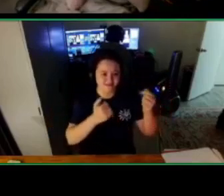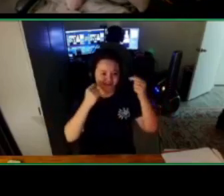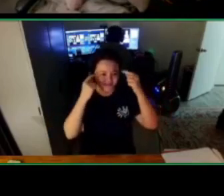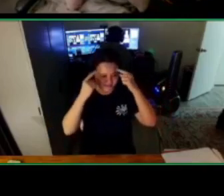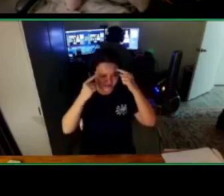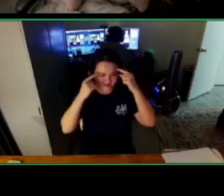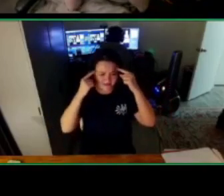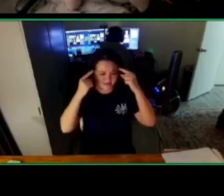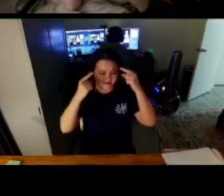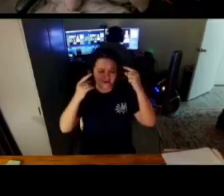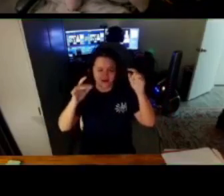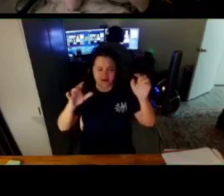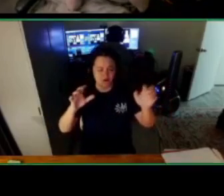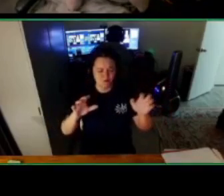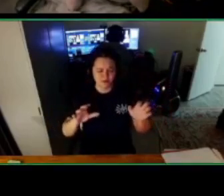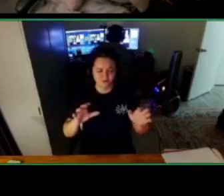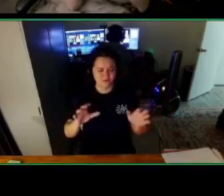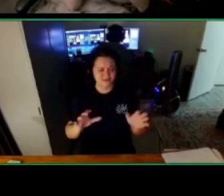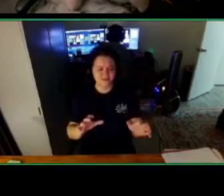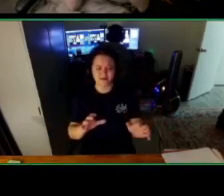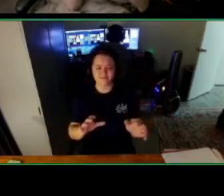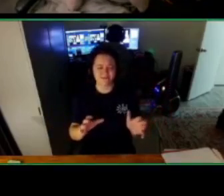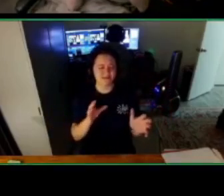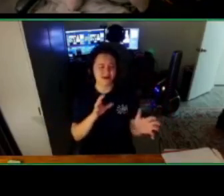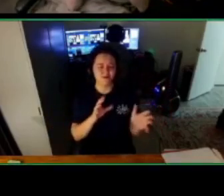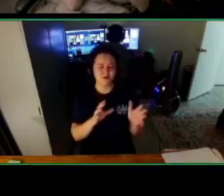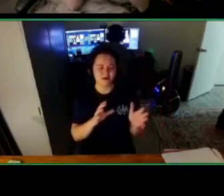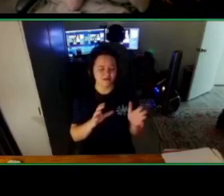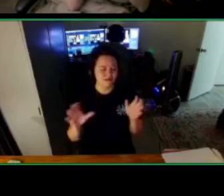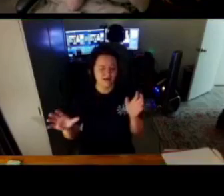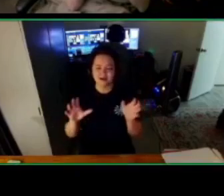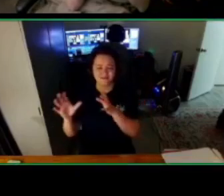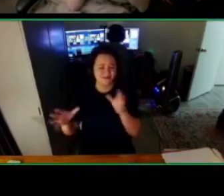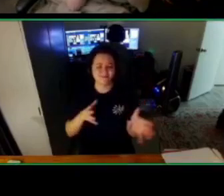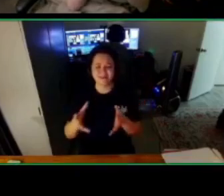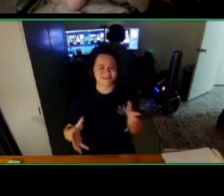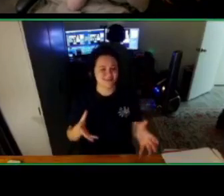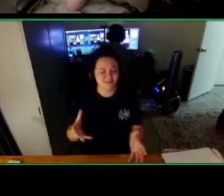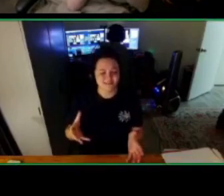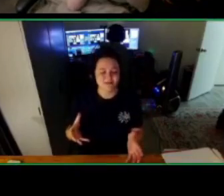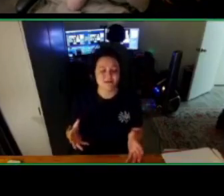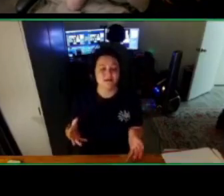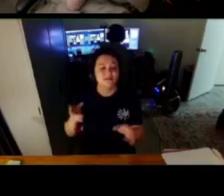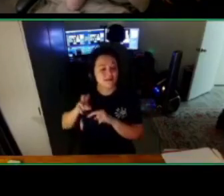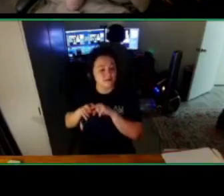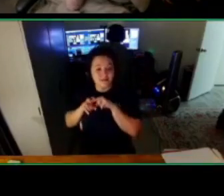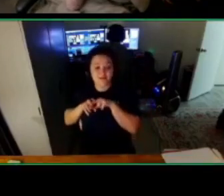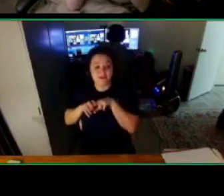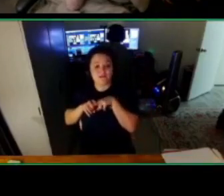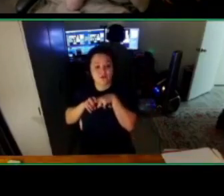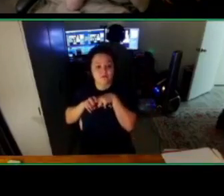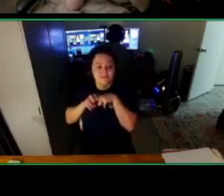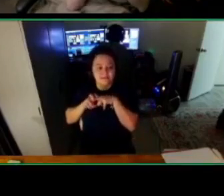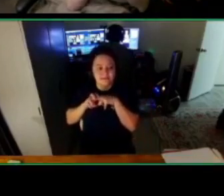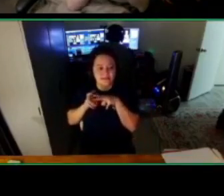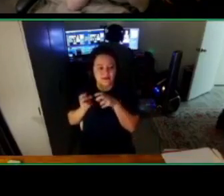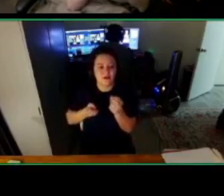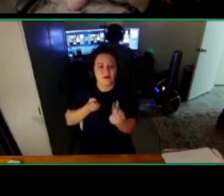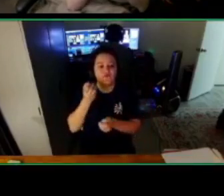and they're like, "Wait, what's the sign for this? How do I convey this concept?" Their entire job is to sit there and